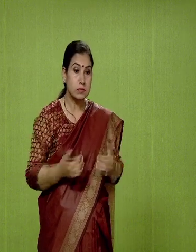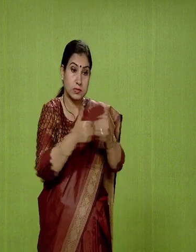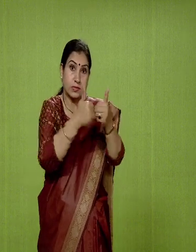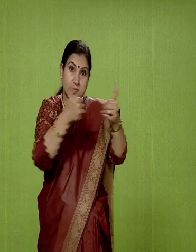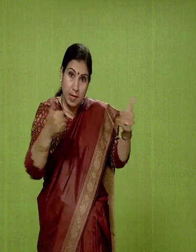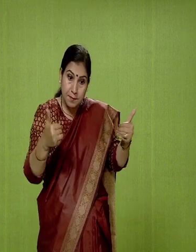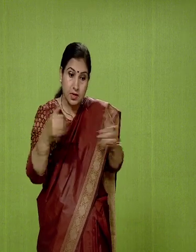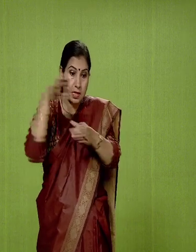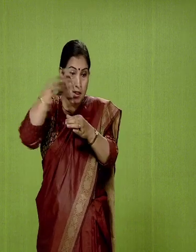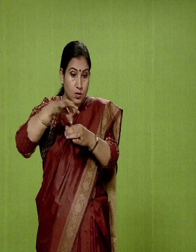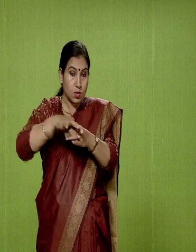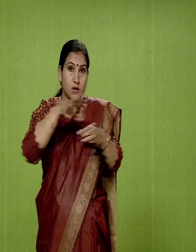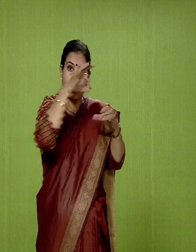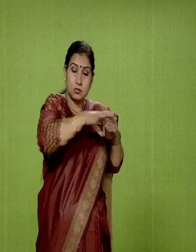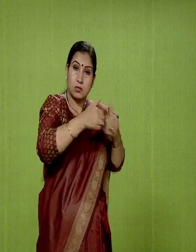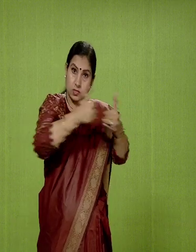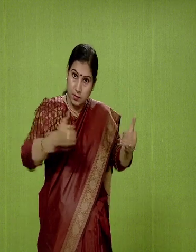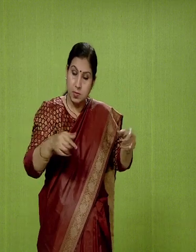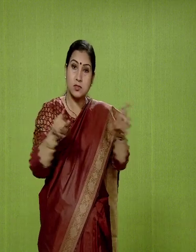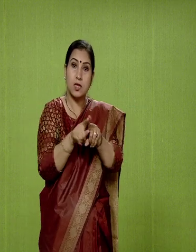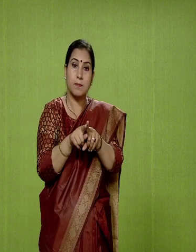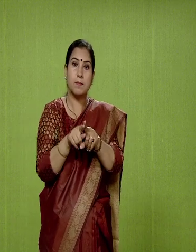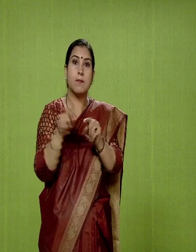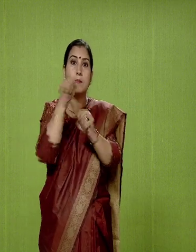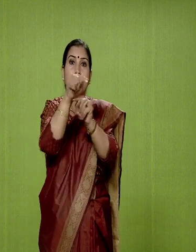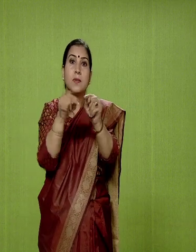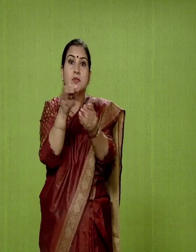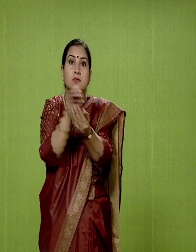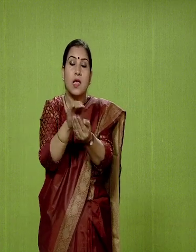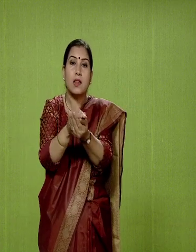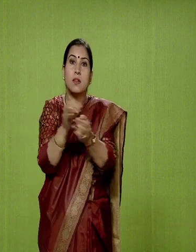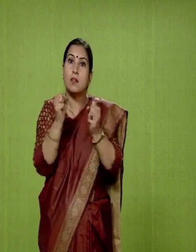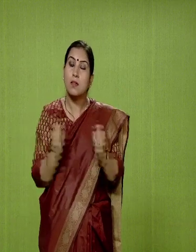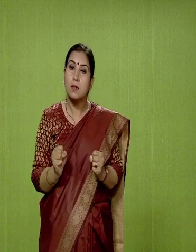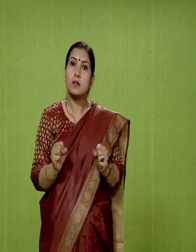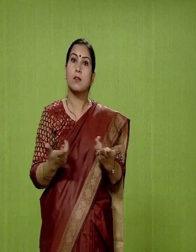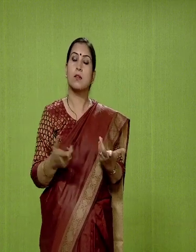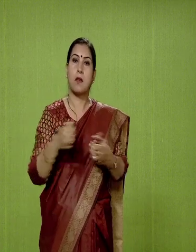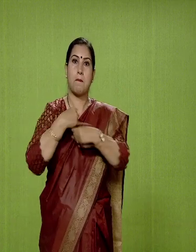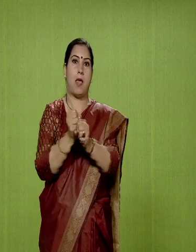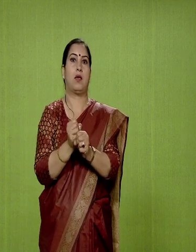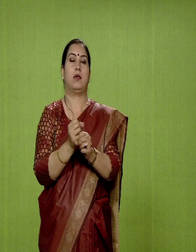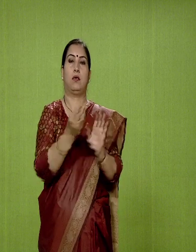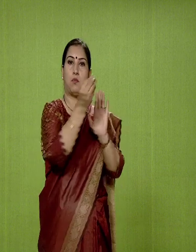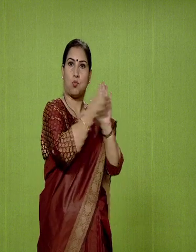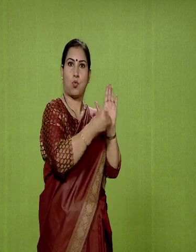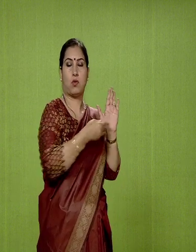separate electorates and reservation of seats was done for the